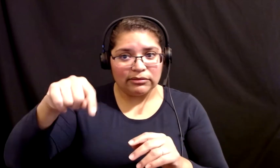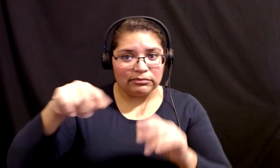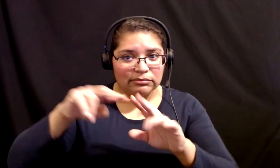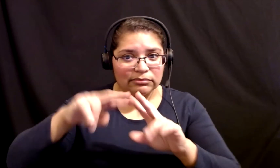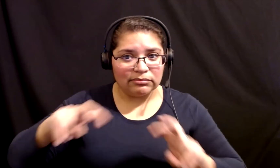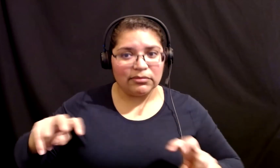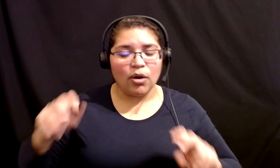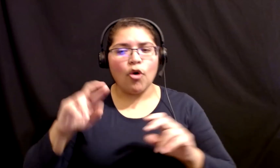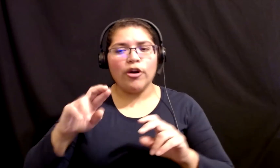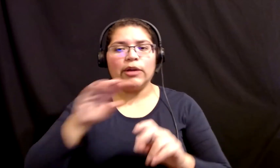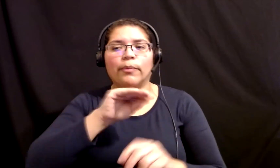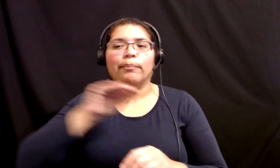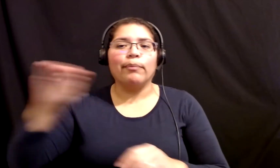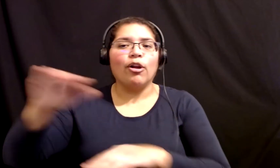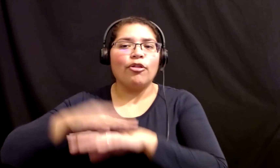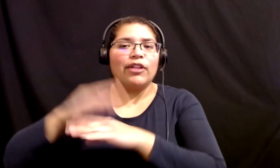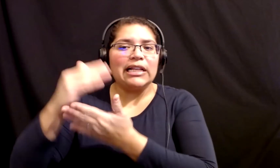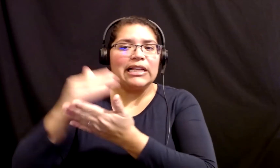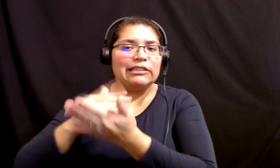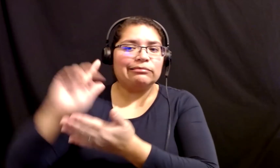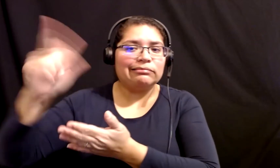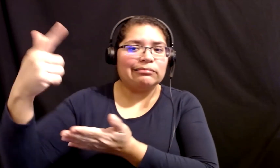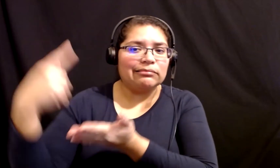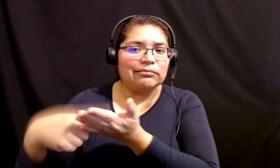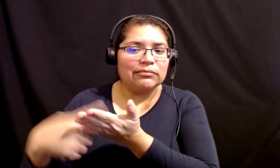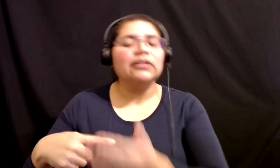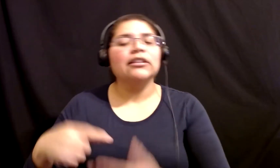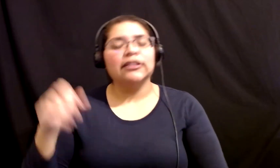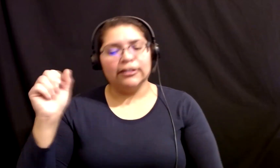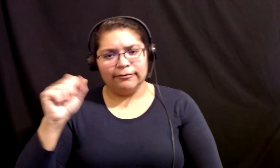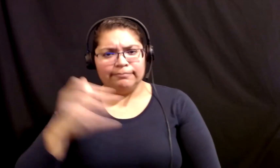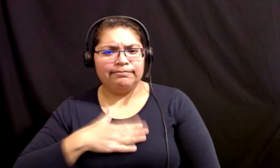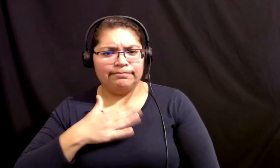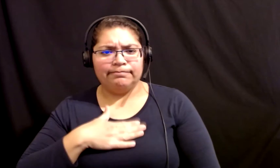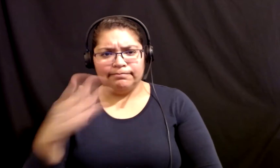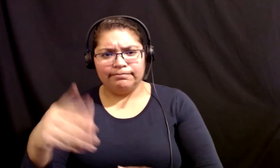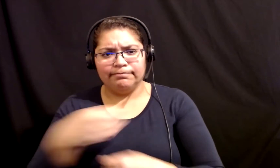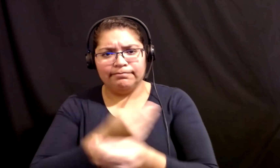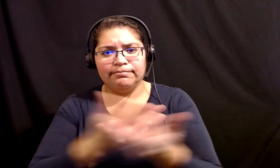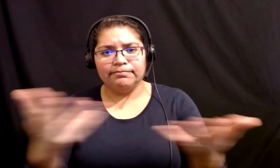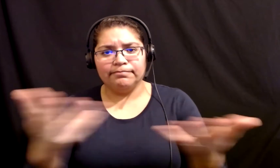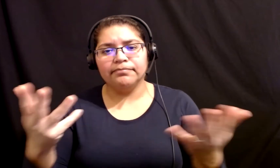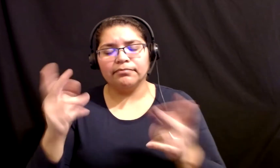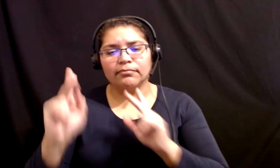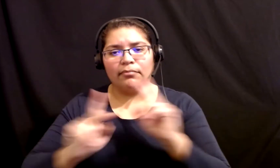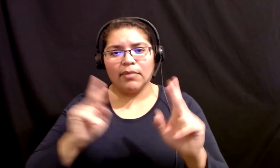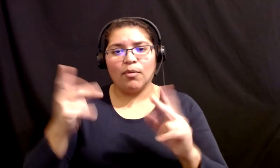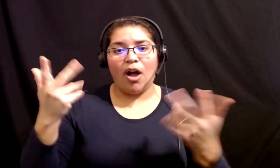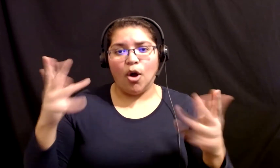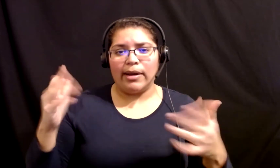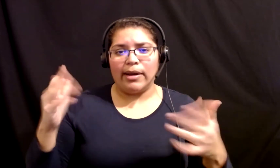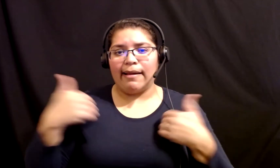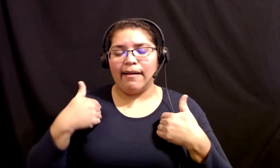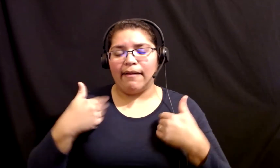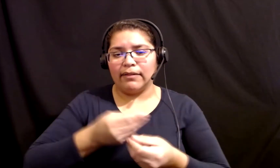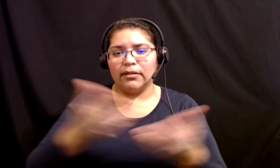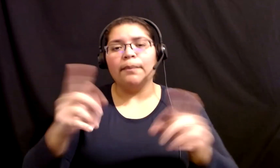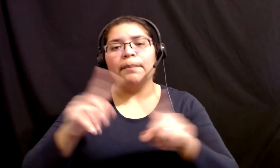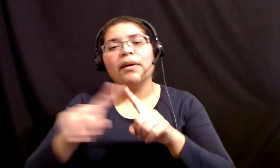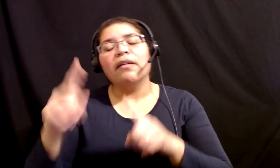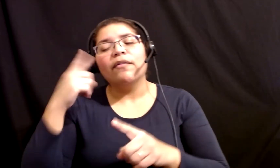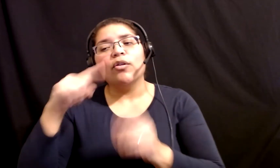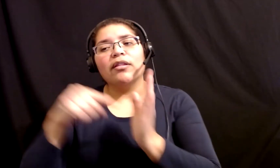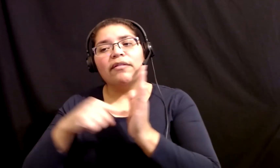this on the list to look into? Yeah, and I'm happy to provide a memo out to folks that I already have. But for affordable